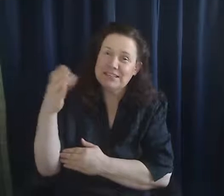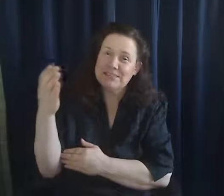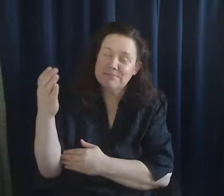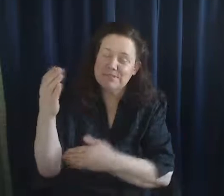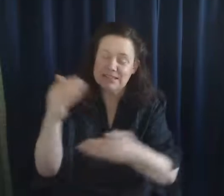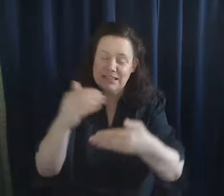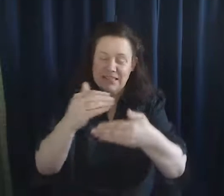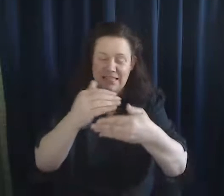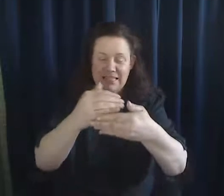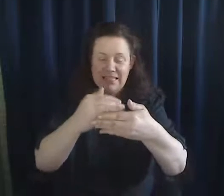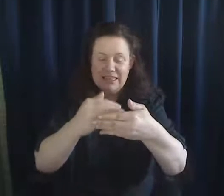list.